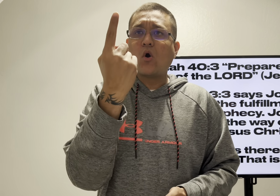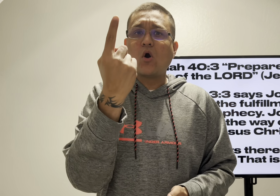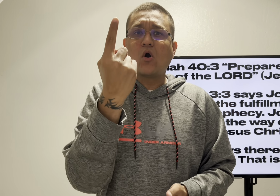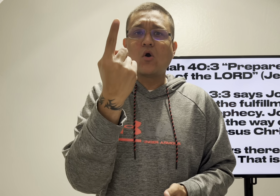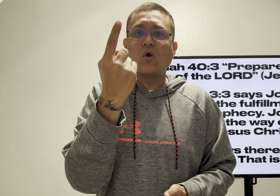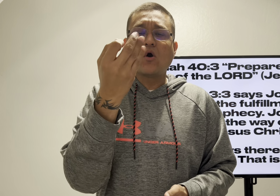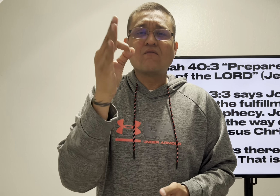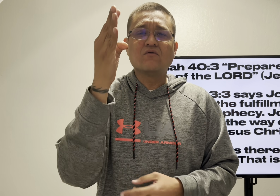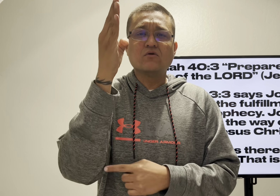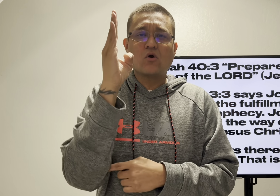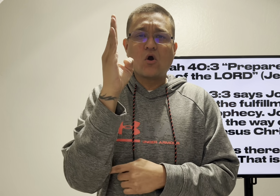to him.